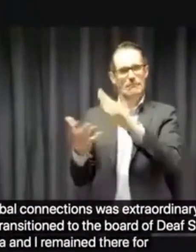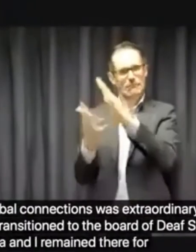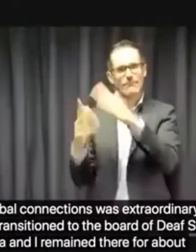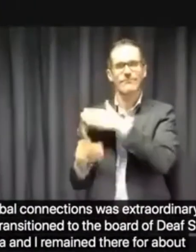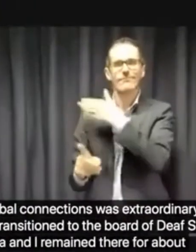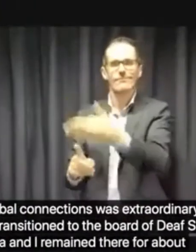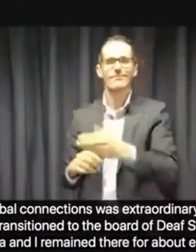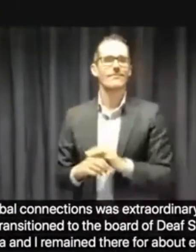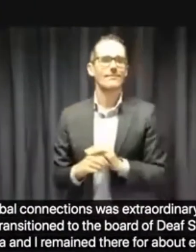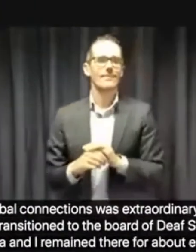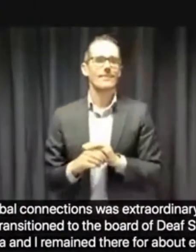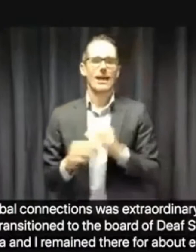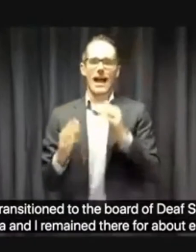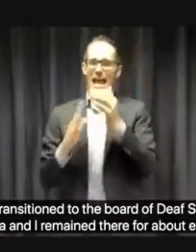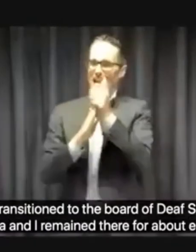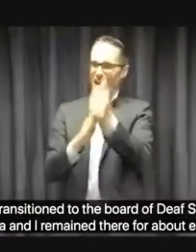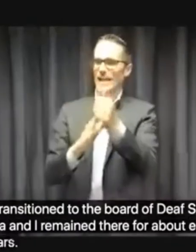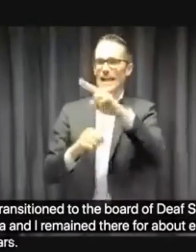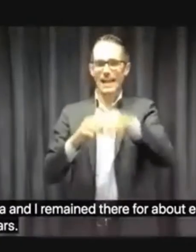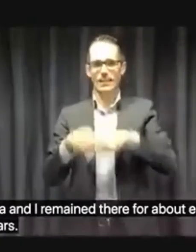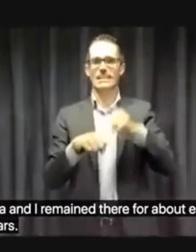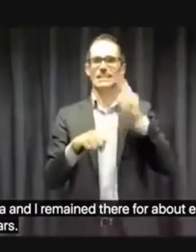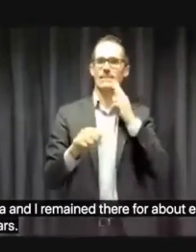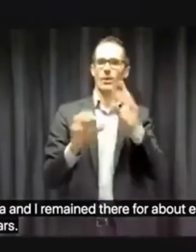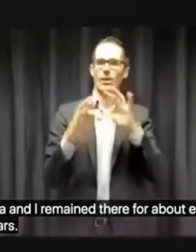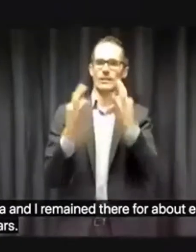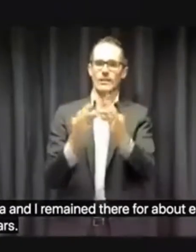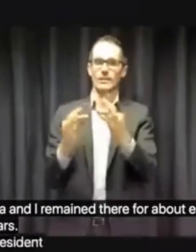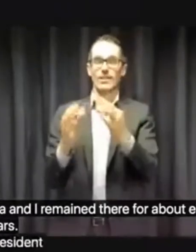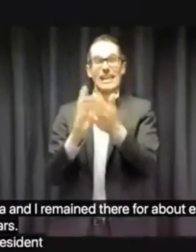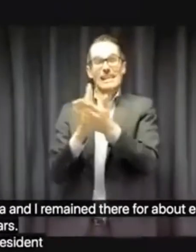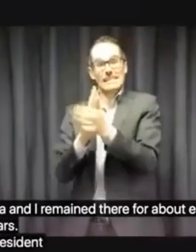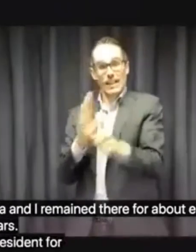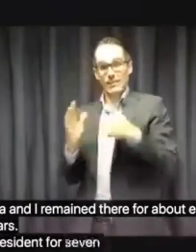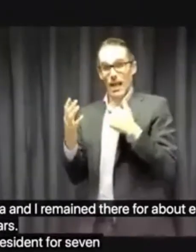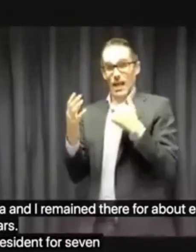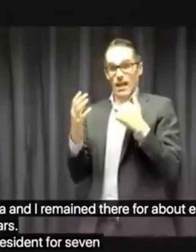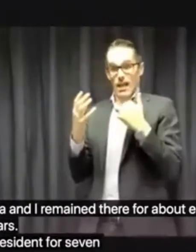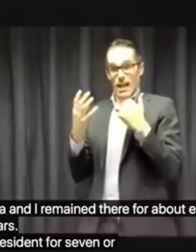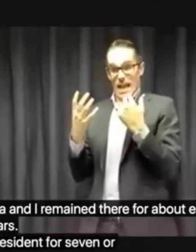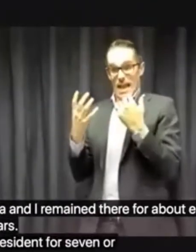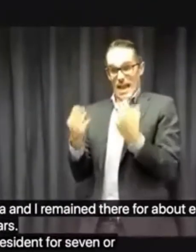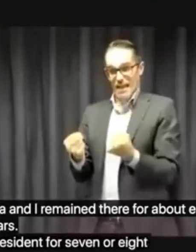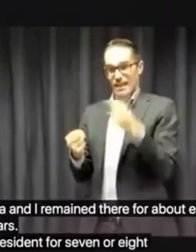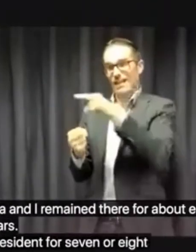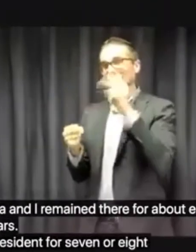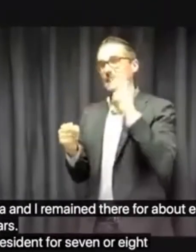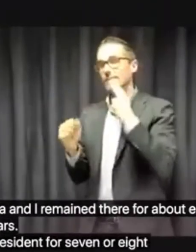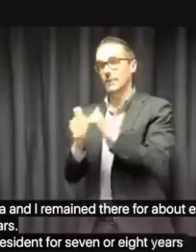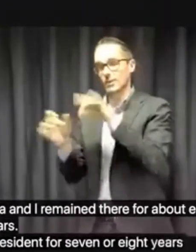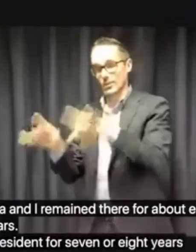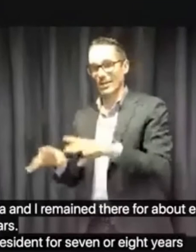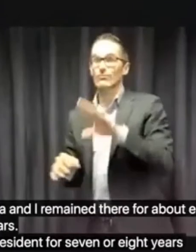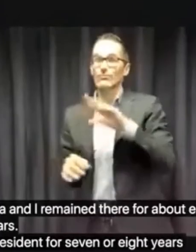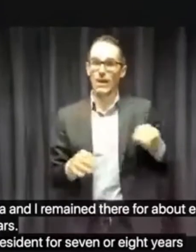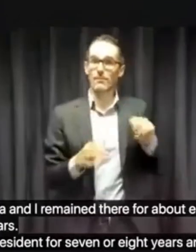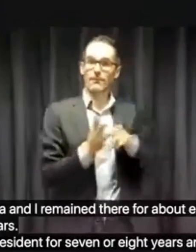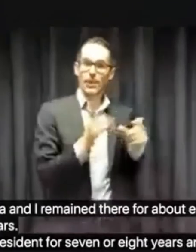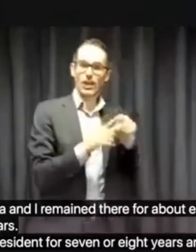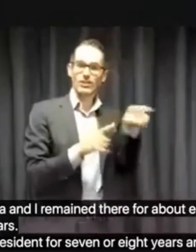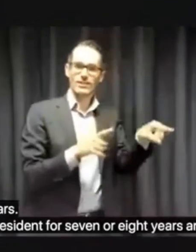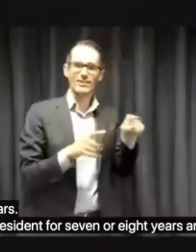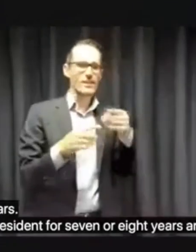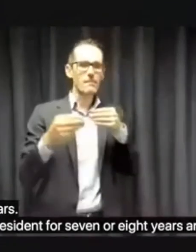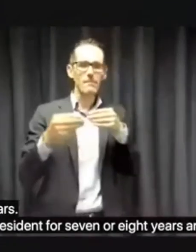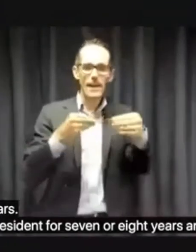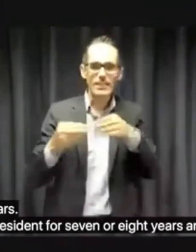for 7 or 8 years and led the national cricket organisation. So the skills that I acquired through Gifted Sports